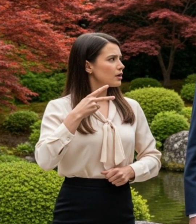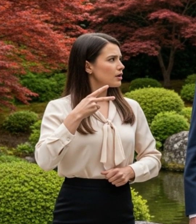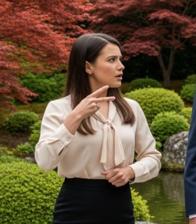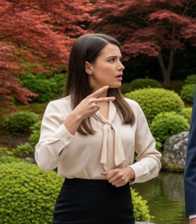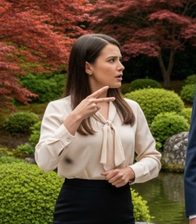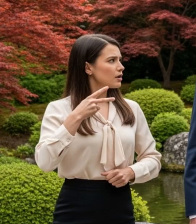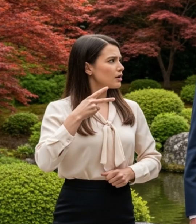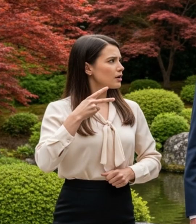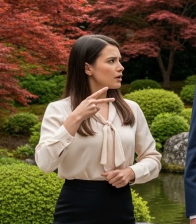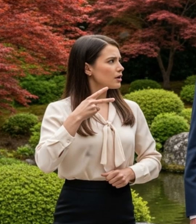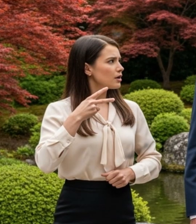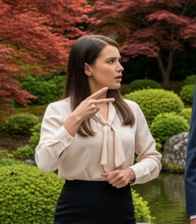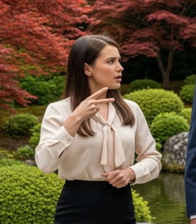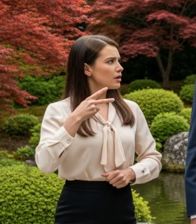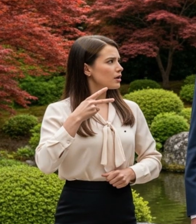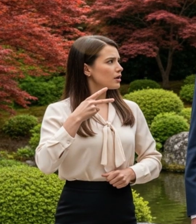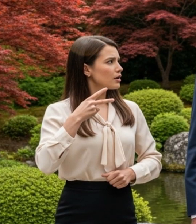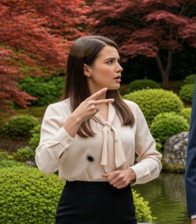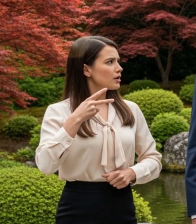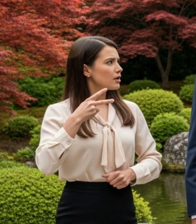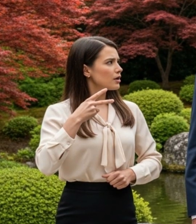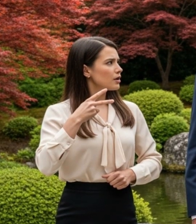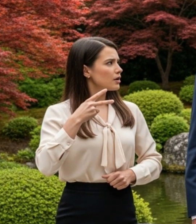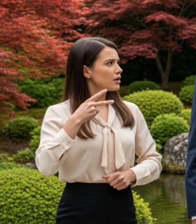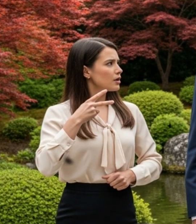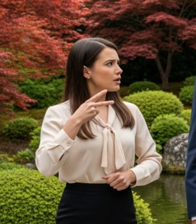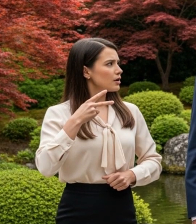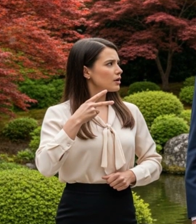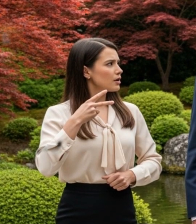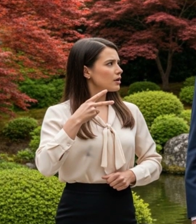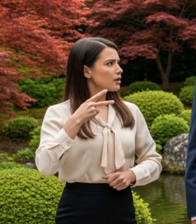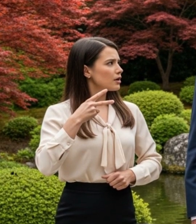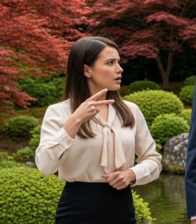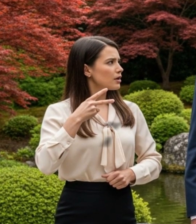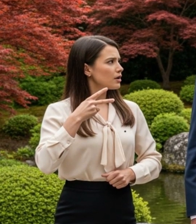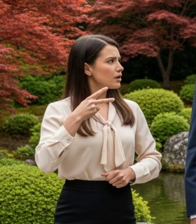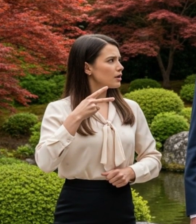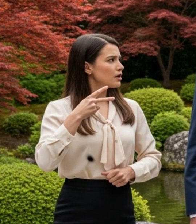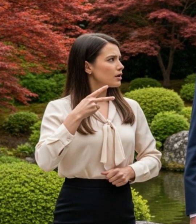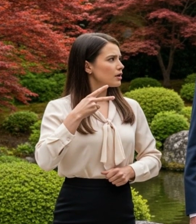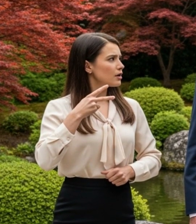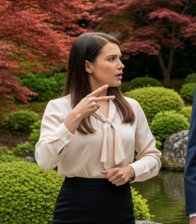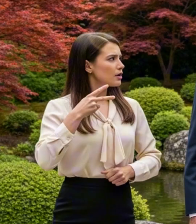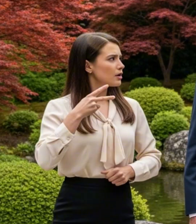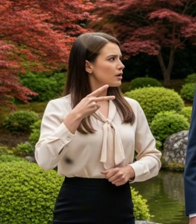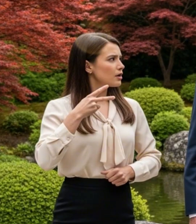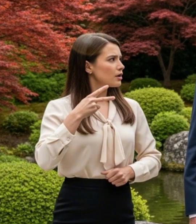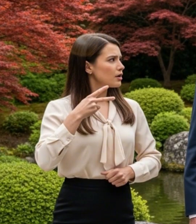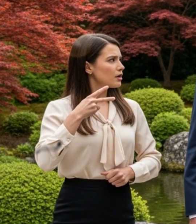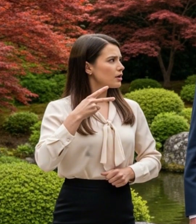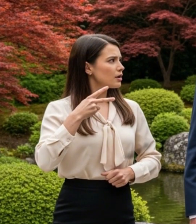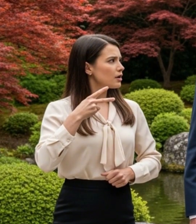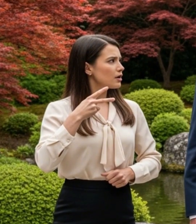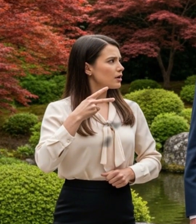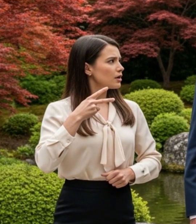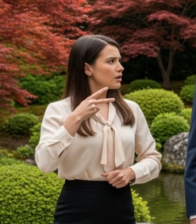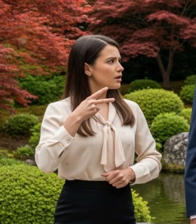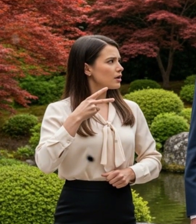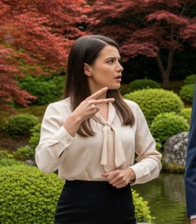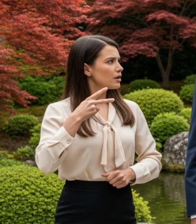did your mother pass away? Elora asked gently. When I was 8. That's when everything changed. Julian's